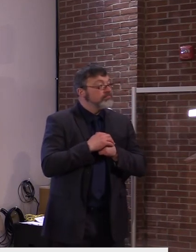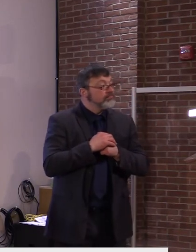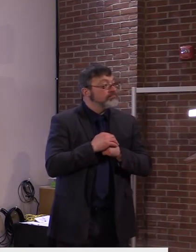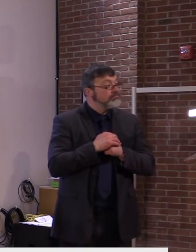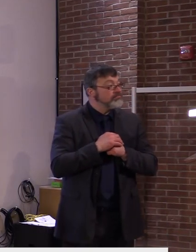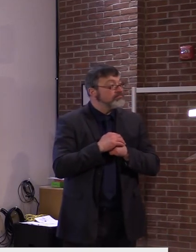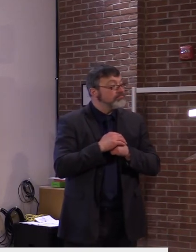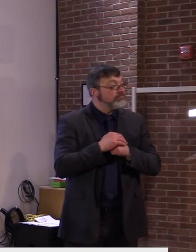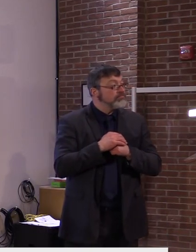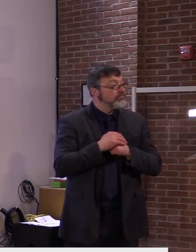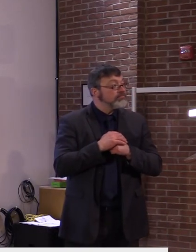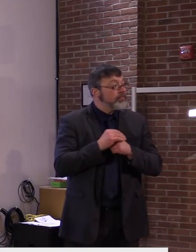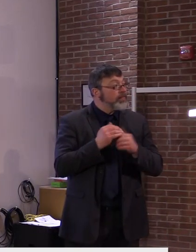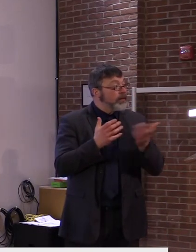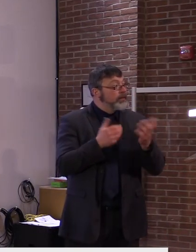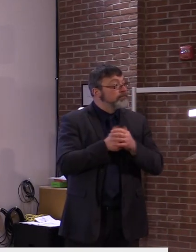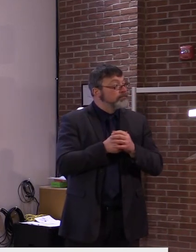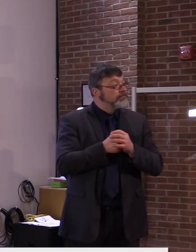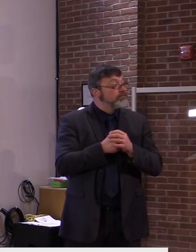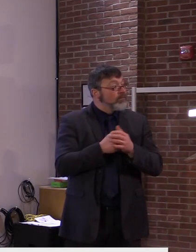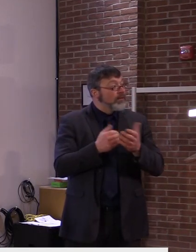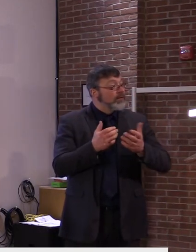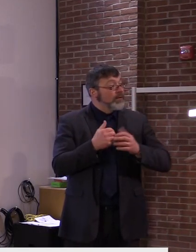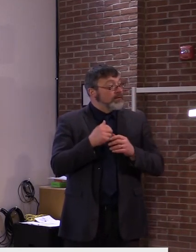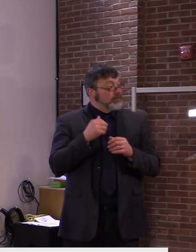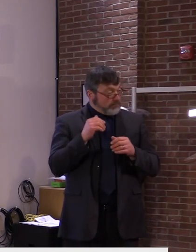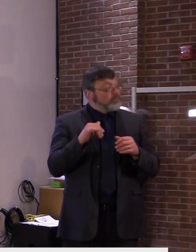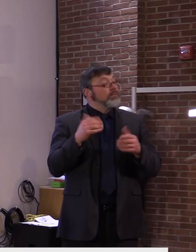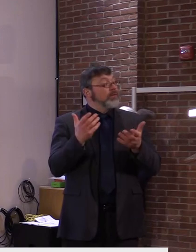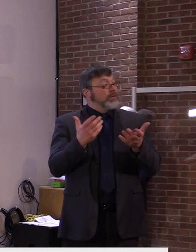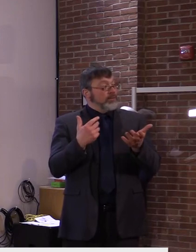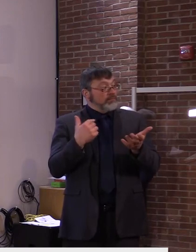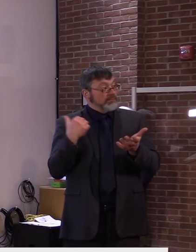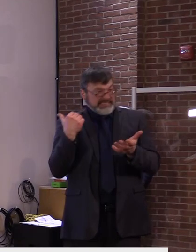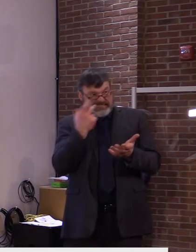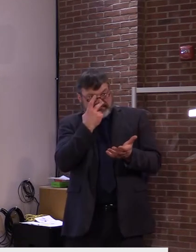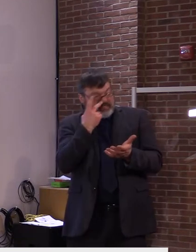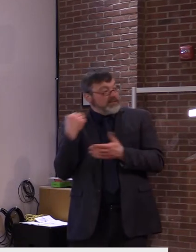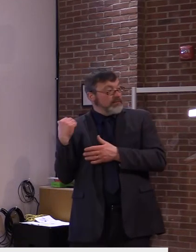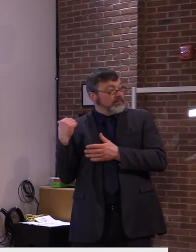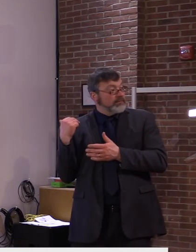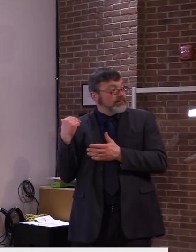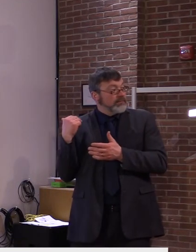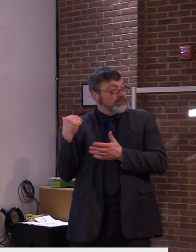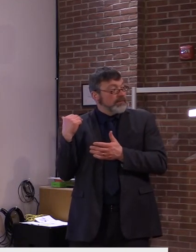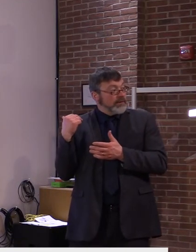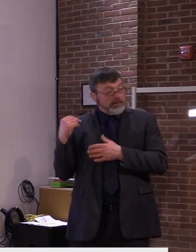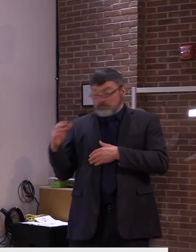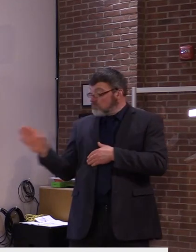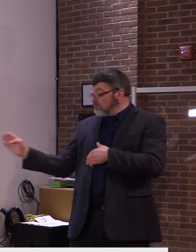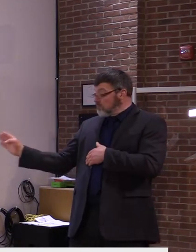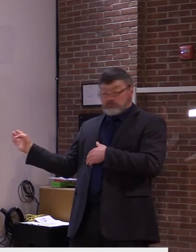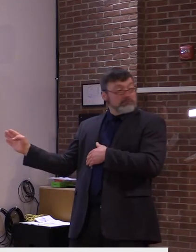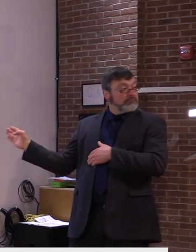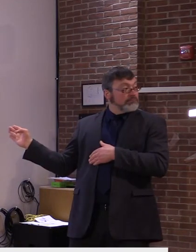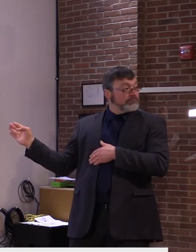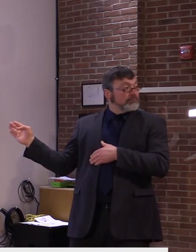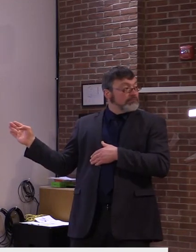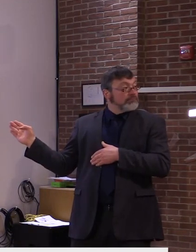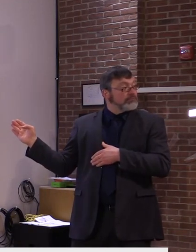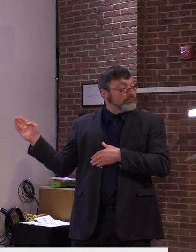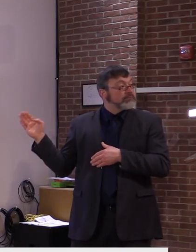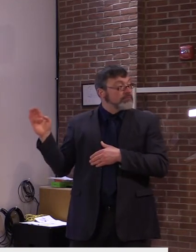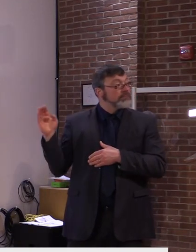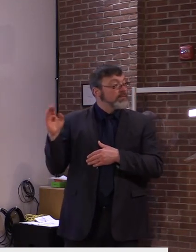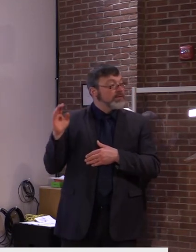a tremendous amount of activity. As you can see in the right part of the graph, there's very little of that at